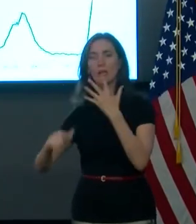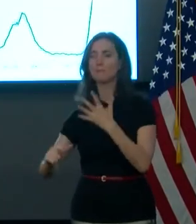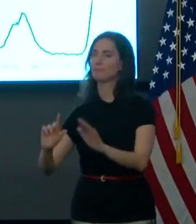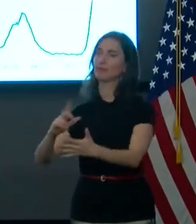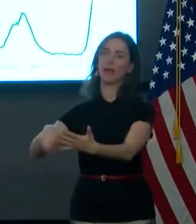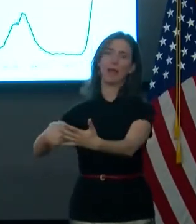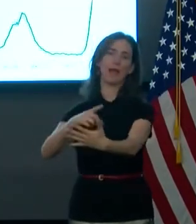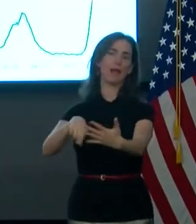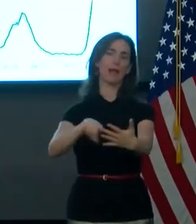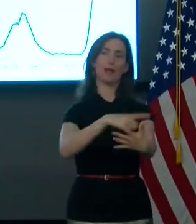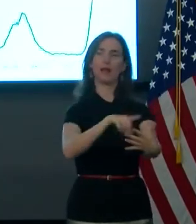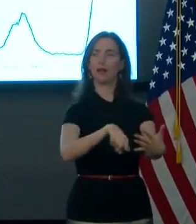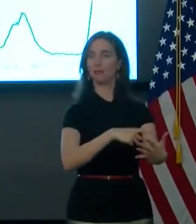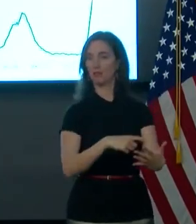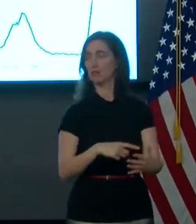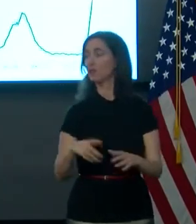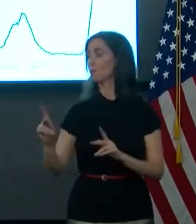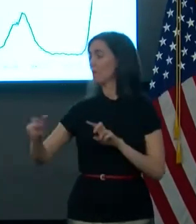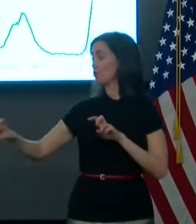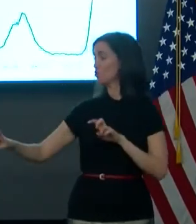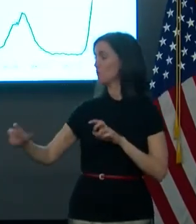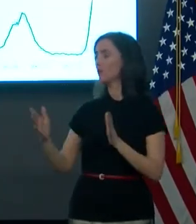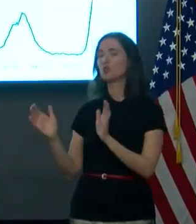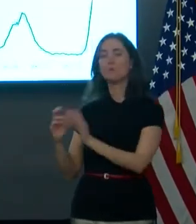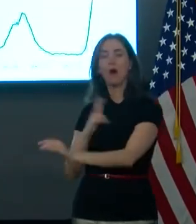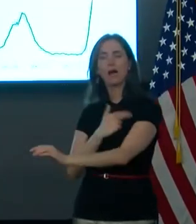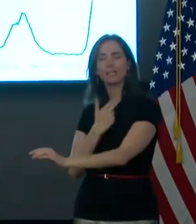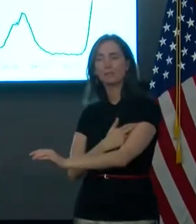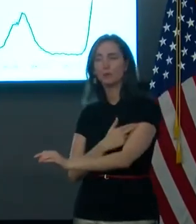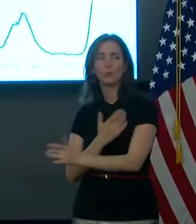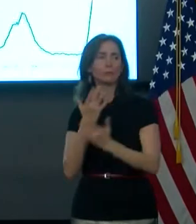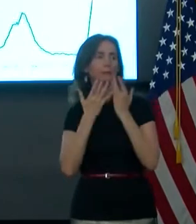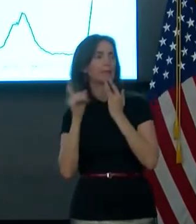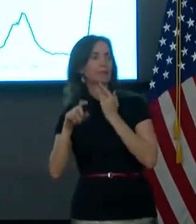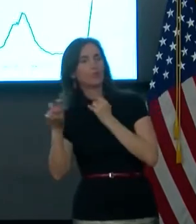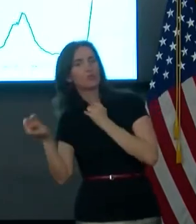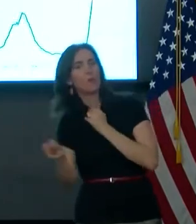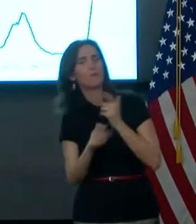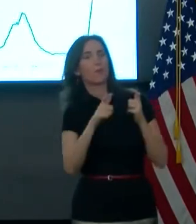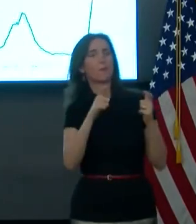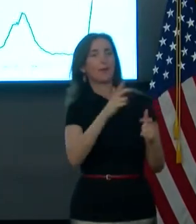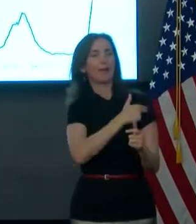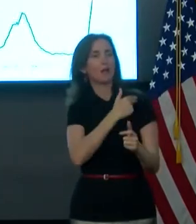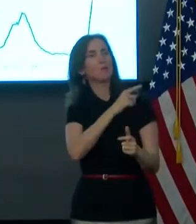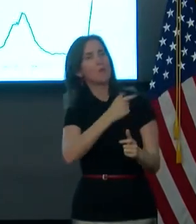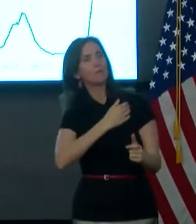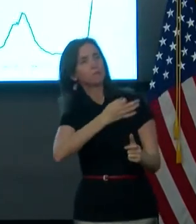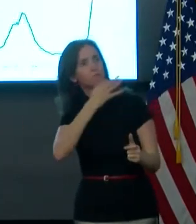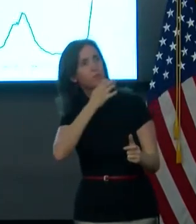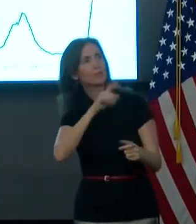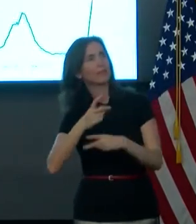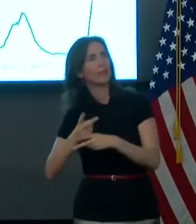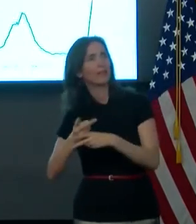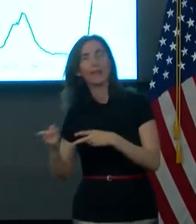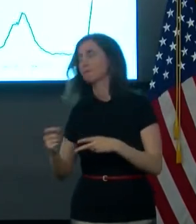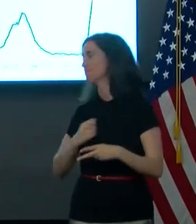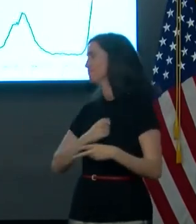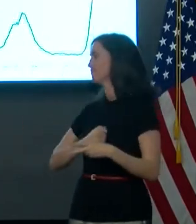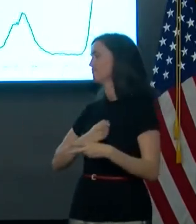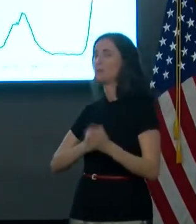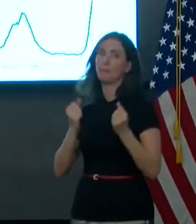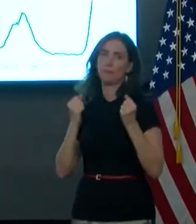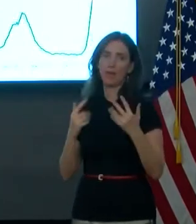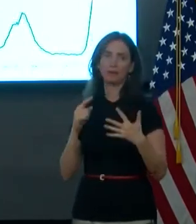to accommodate transfers from a smaller hospital to a larger hospital that has the expertise that patients need. Those type